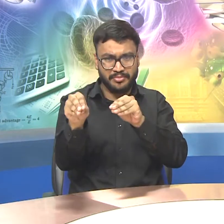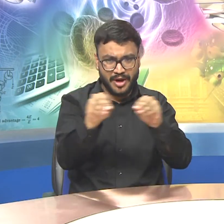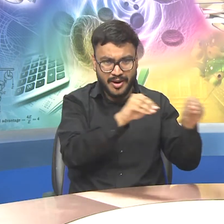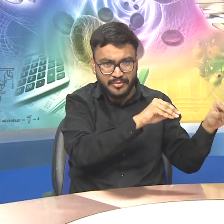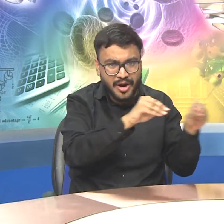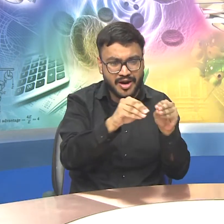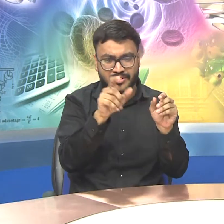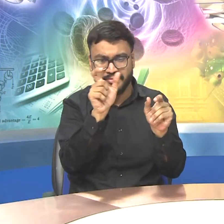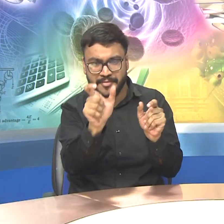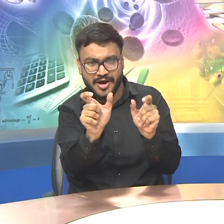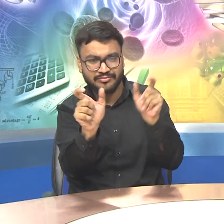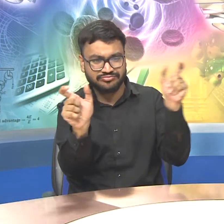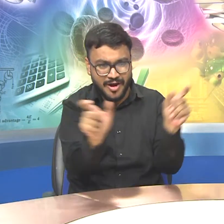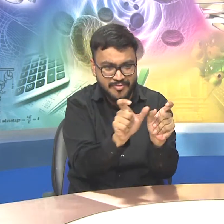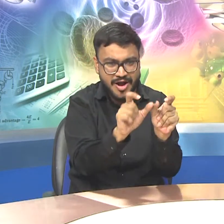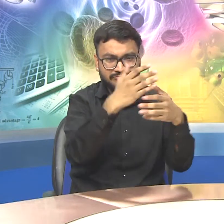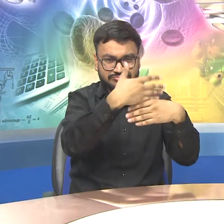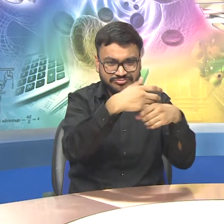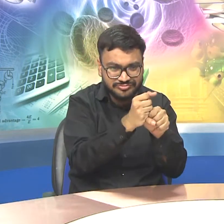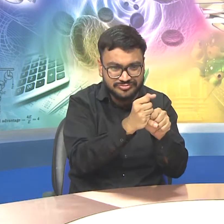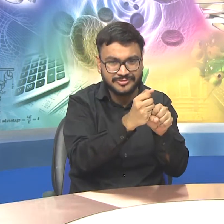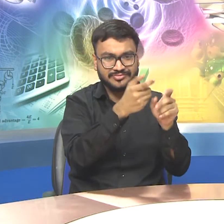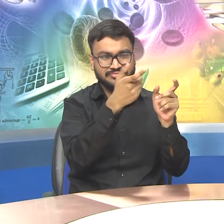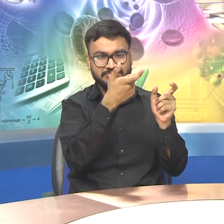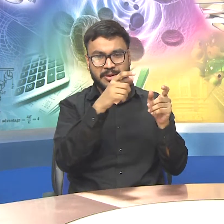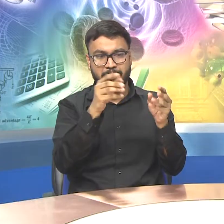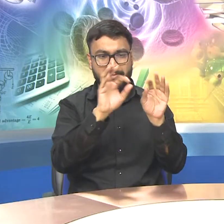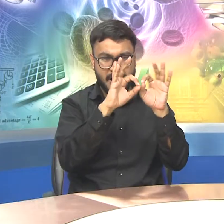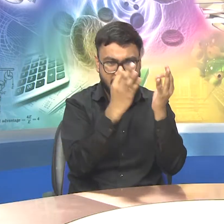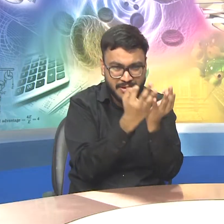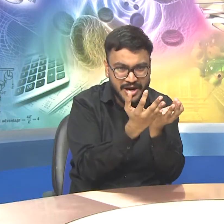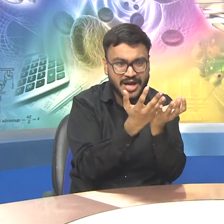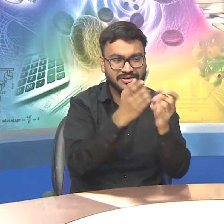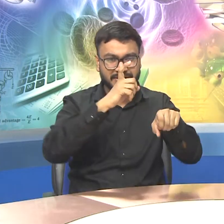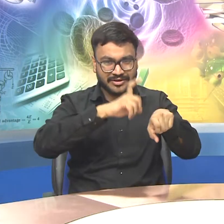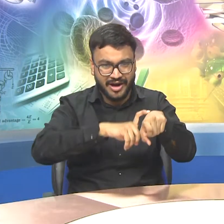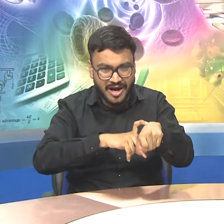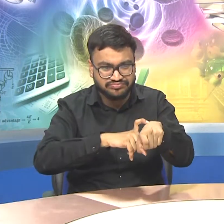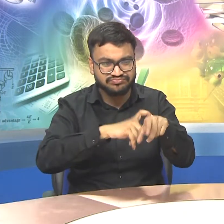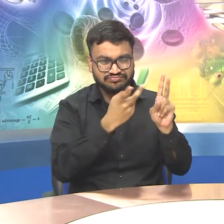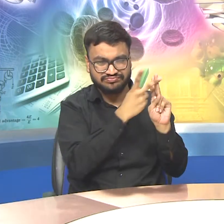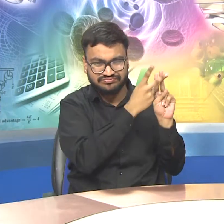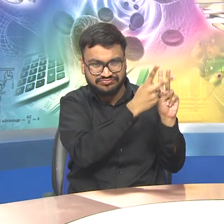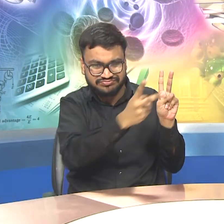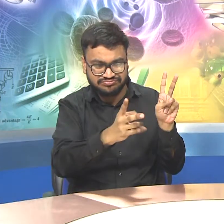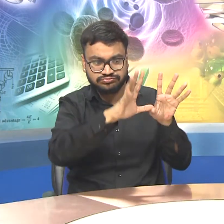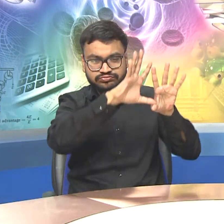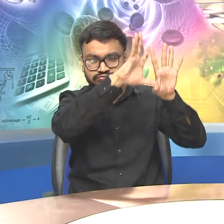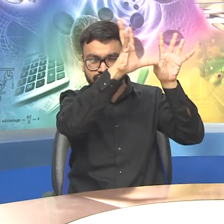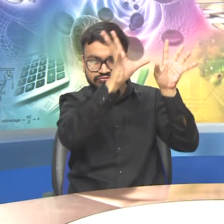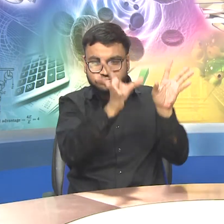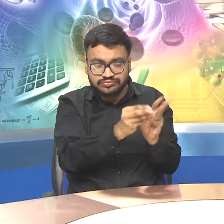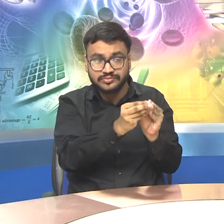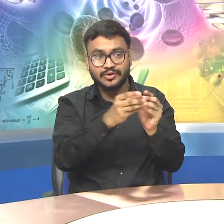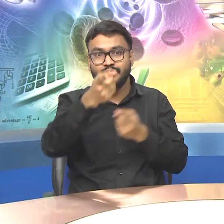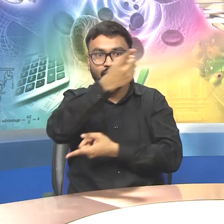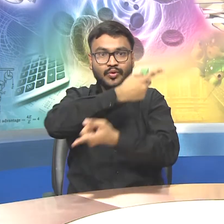We had learned some topics and the signs, whether it is family sign or